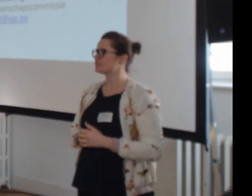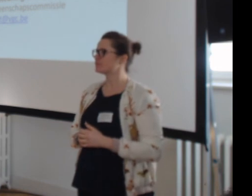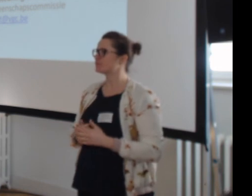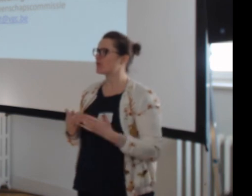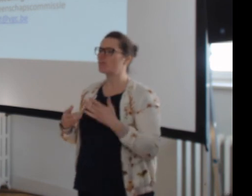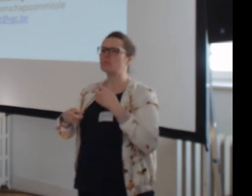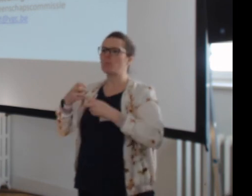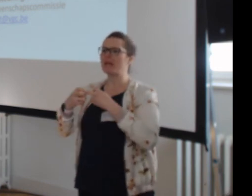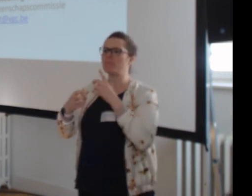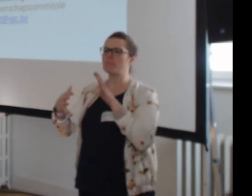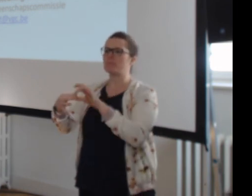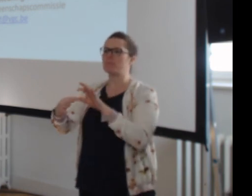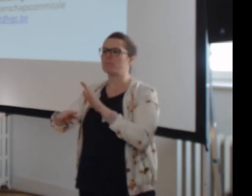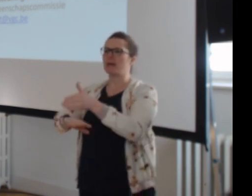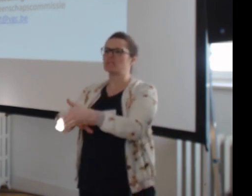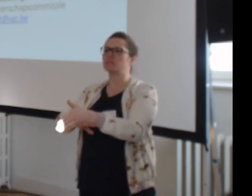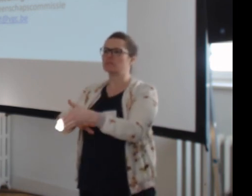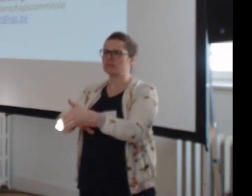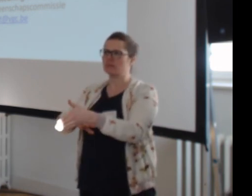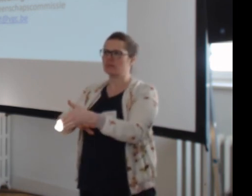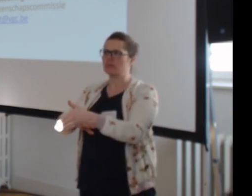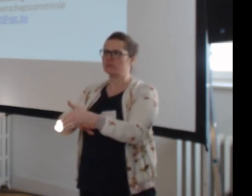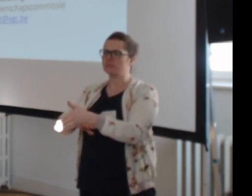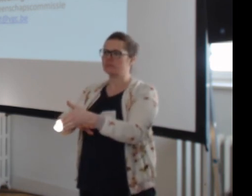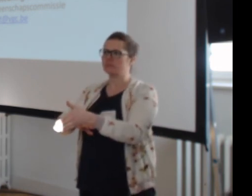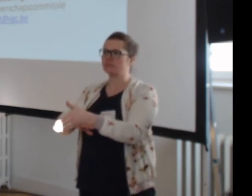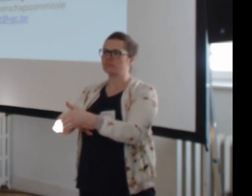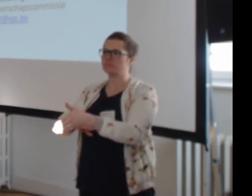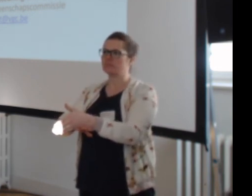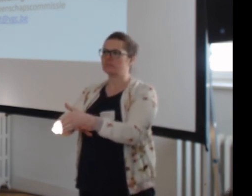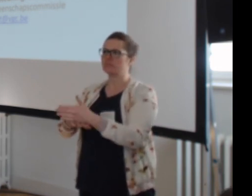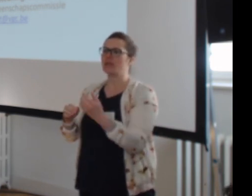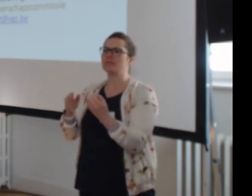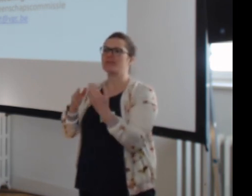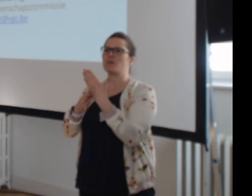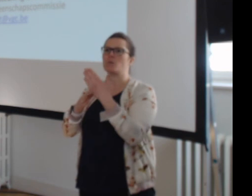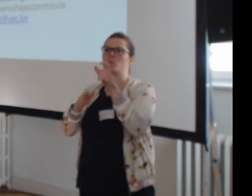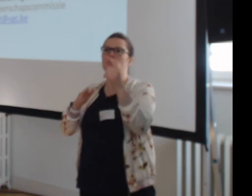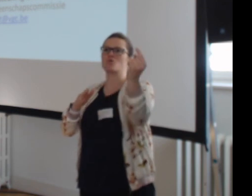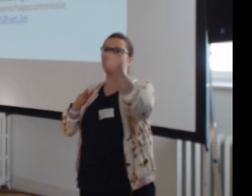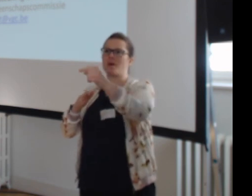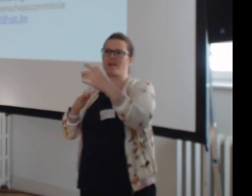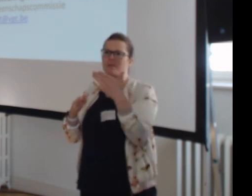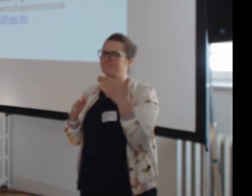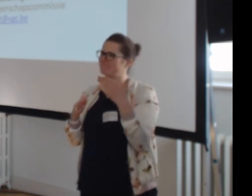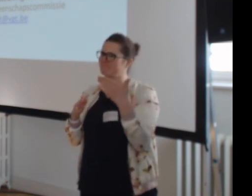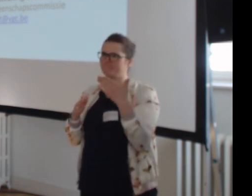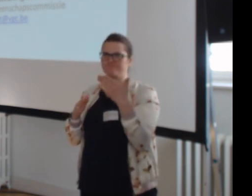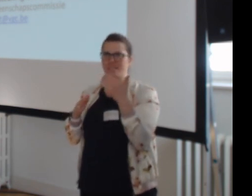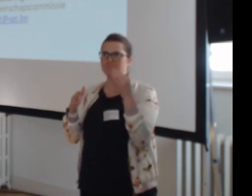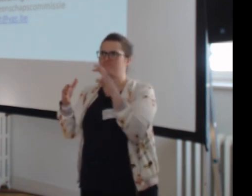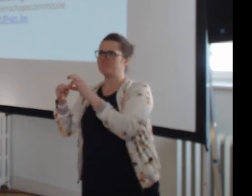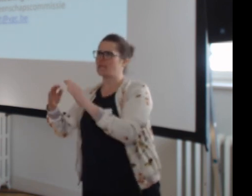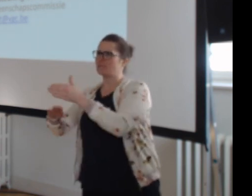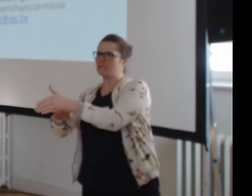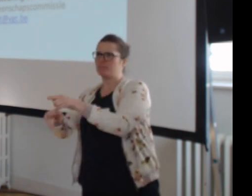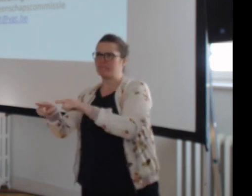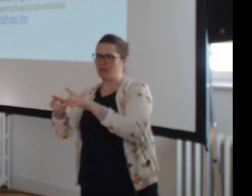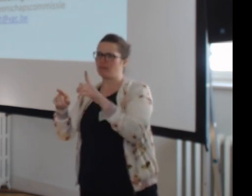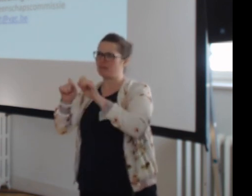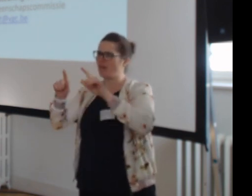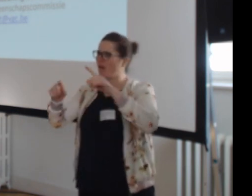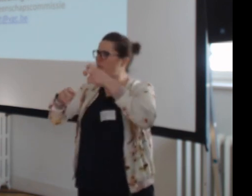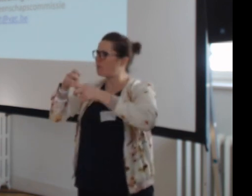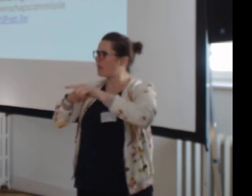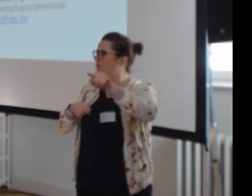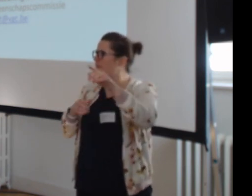accessibility issue doesn't come into the newcomer issue, it's the language issue. So again, I would